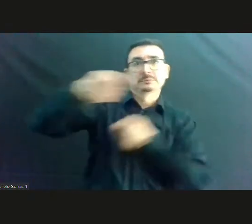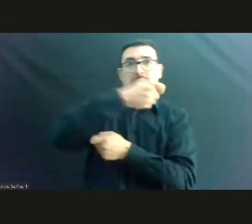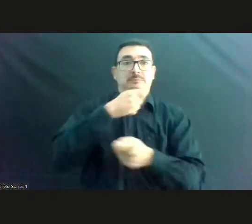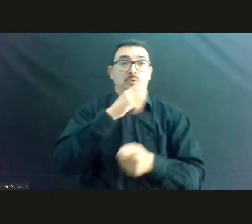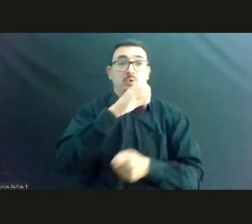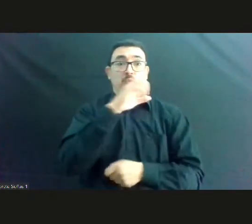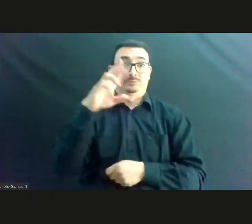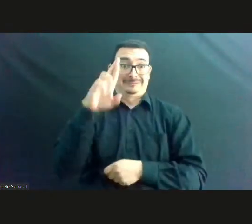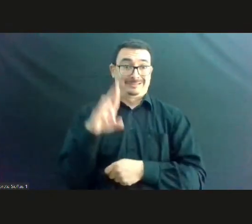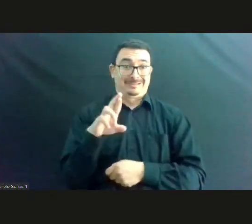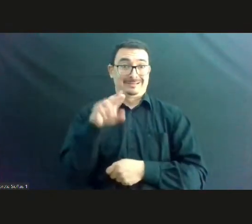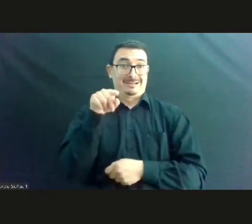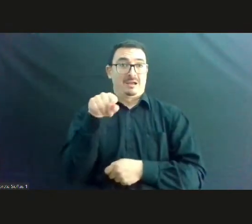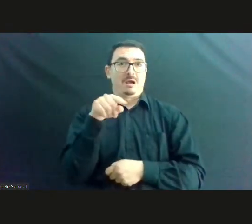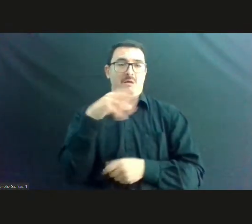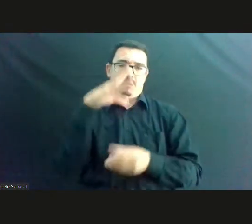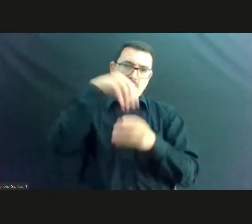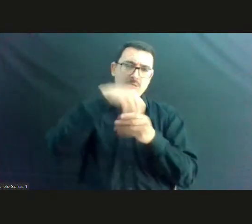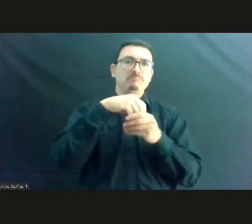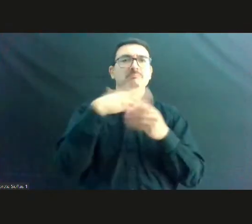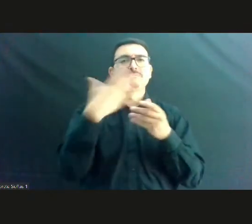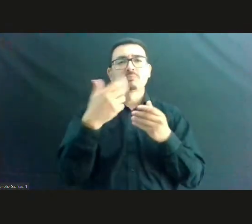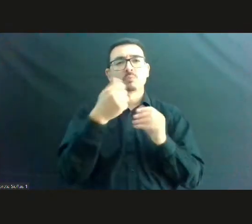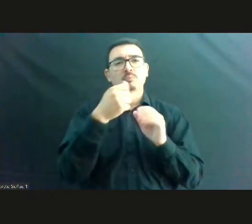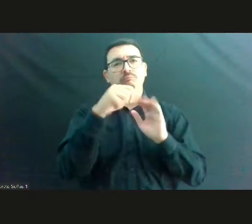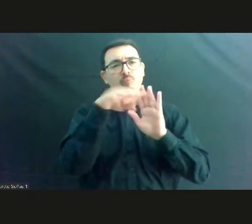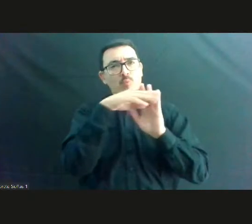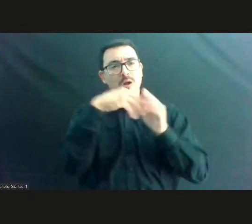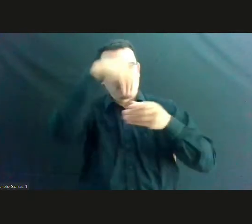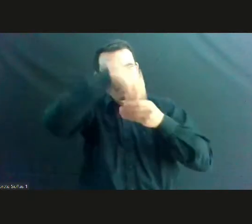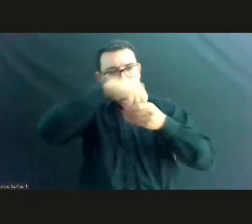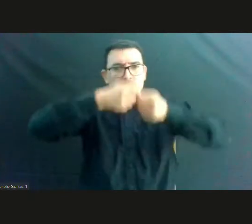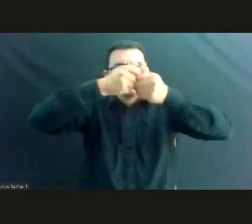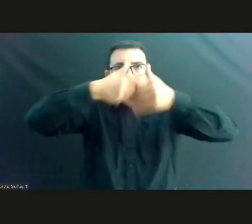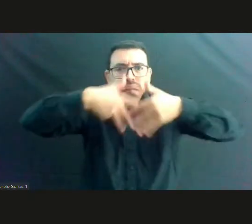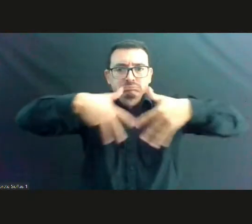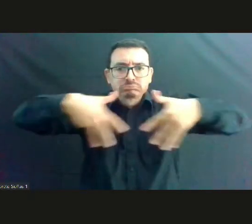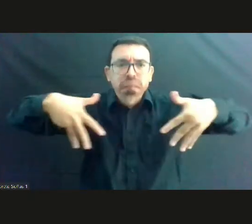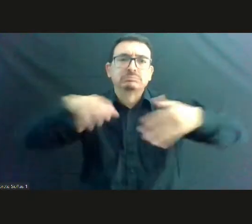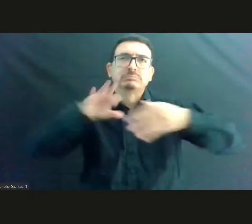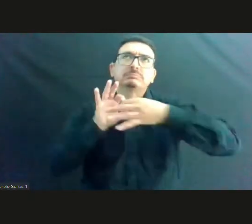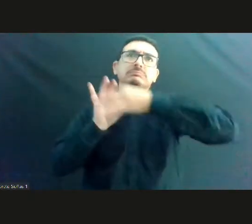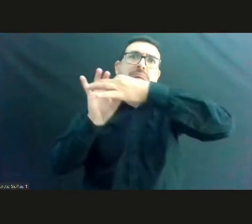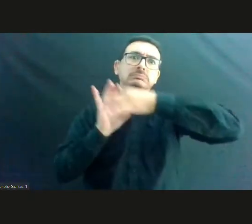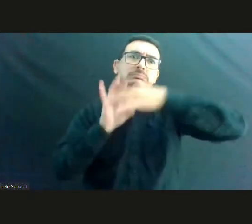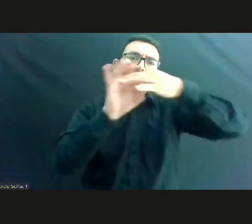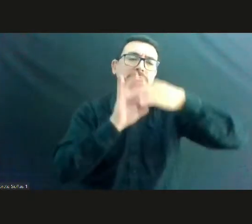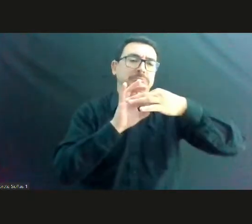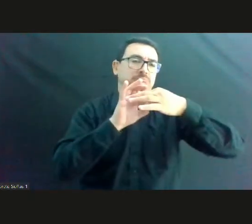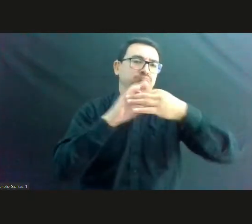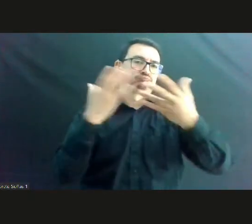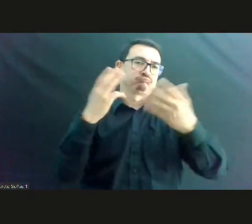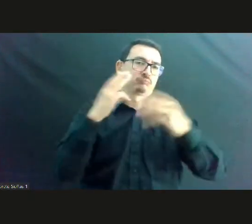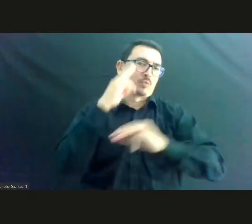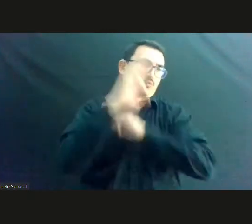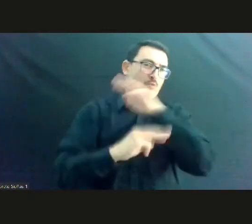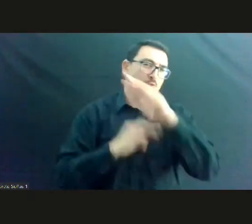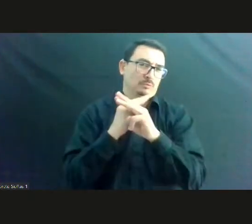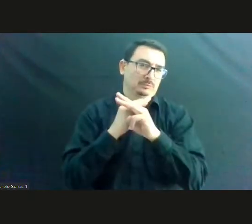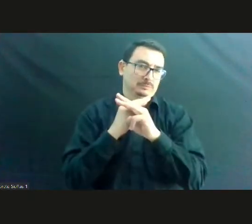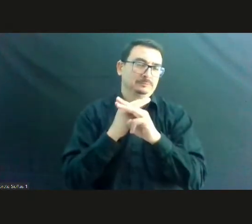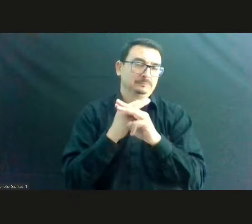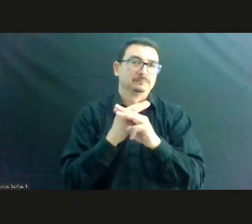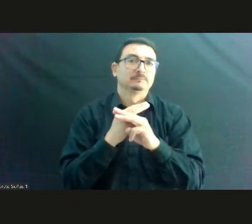WTO and the OECD. Mr. Yamuna has over 15 years of professional experience. He is an